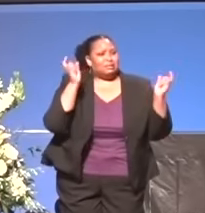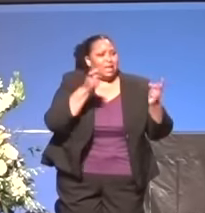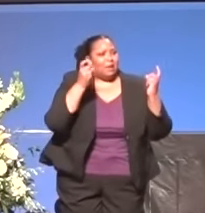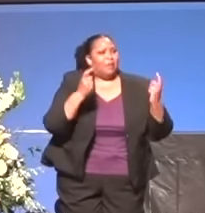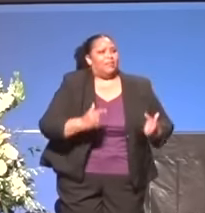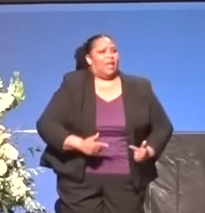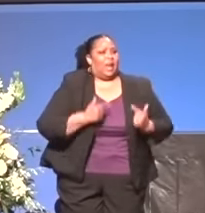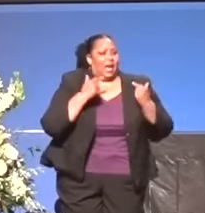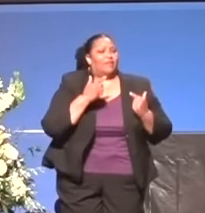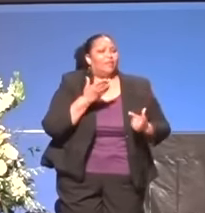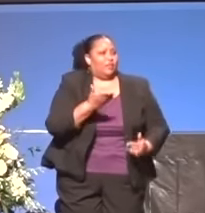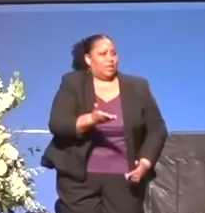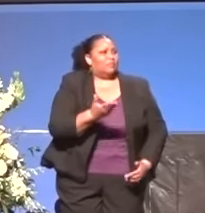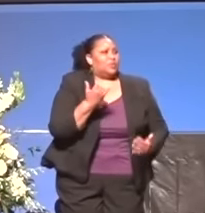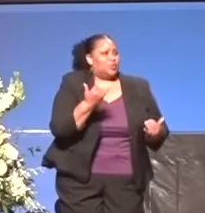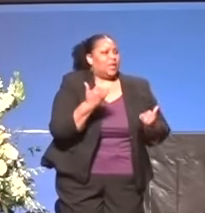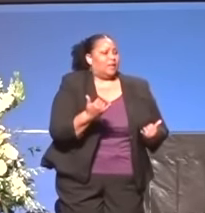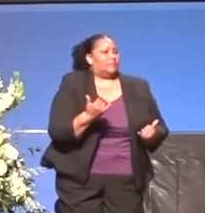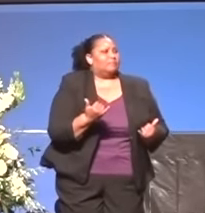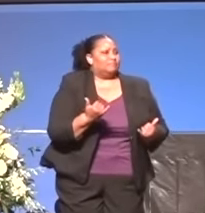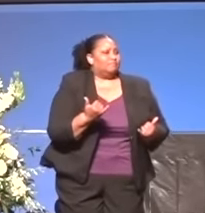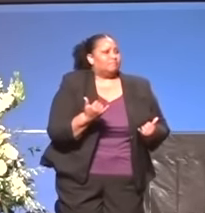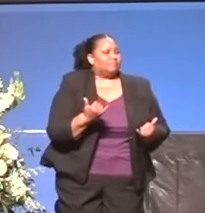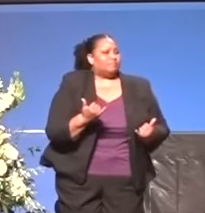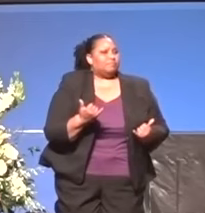life of George Floyd today.